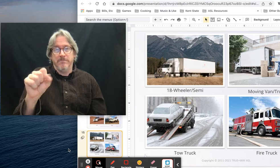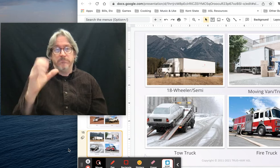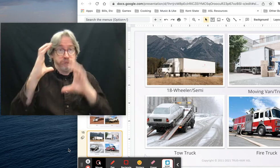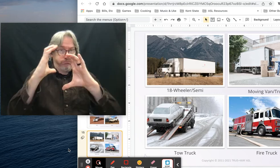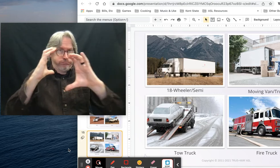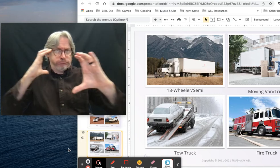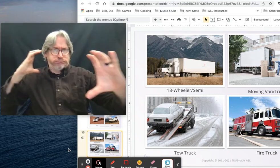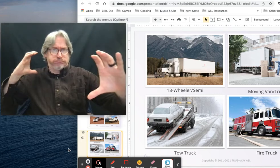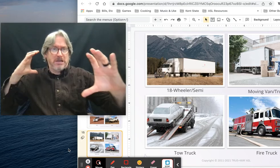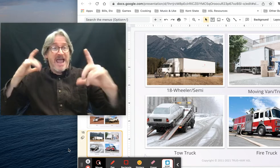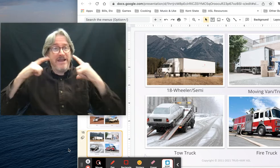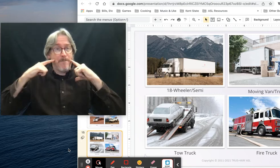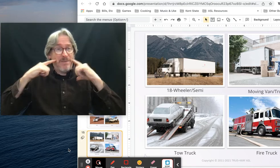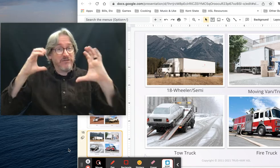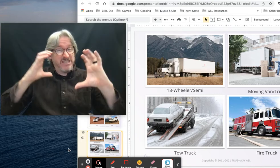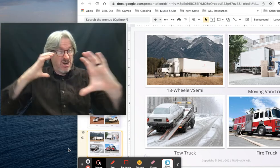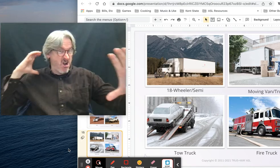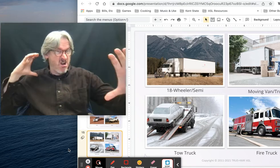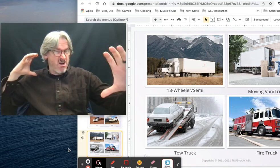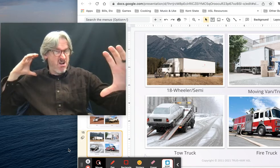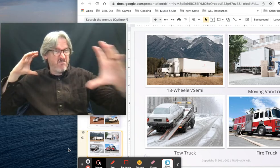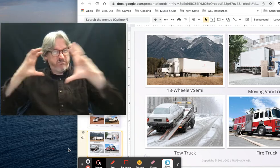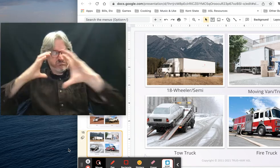um, and bigger face,